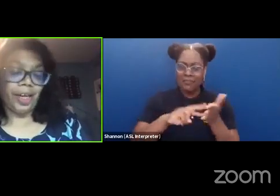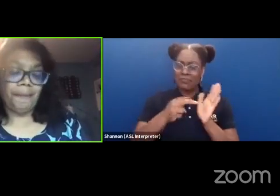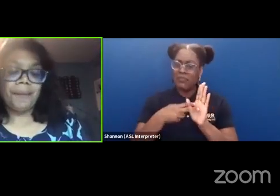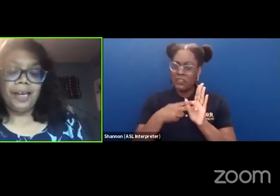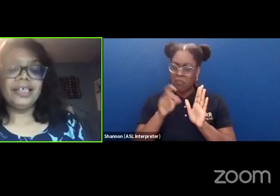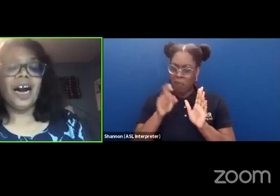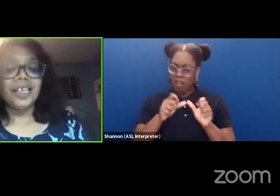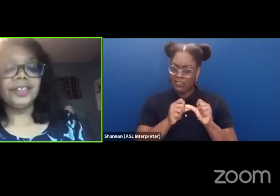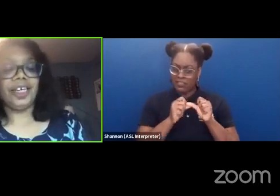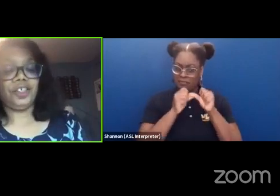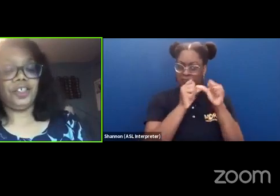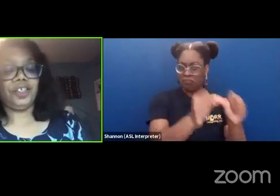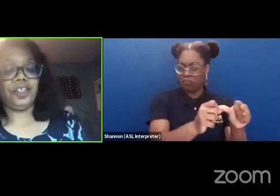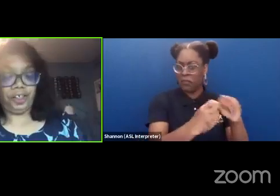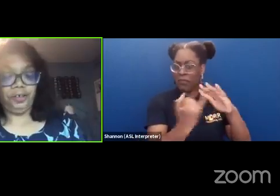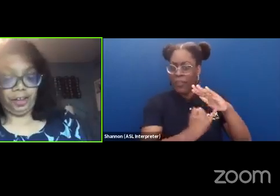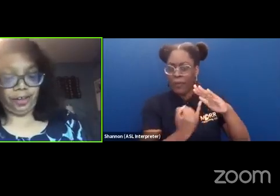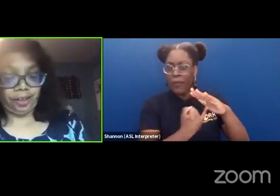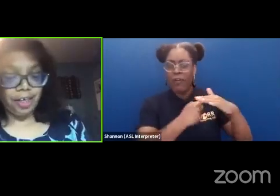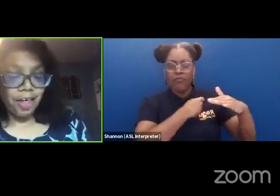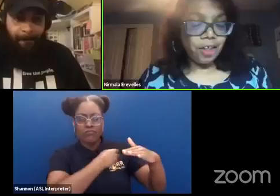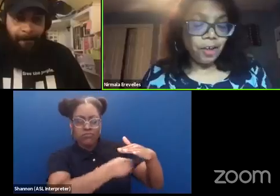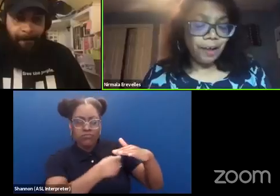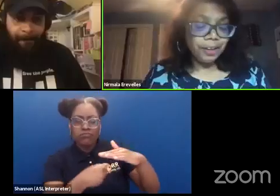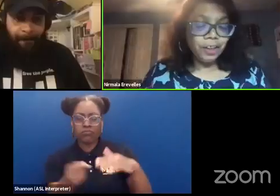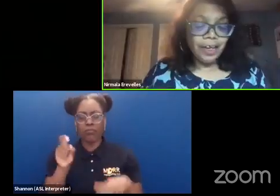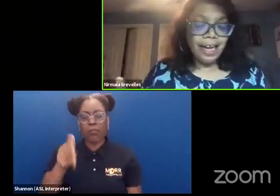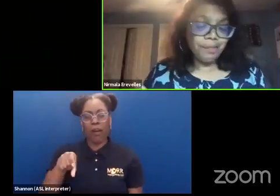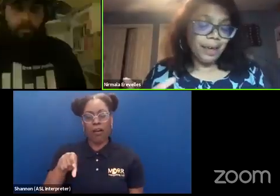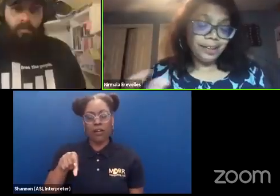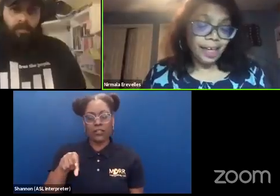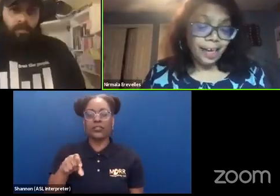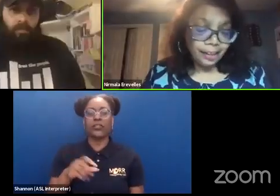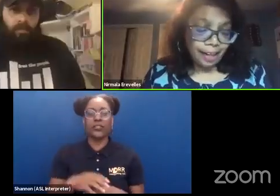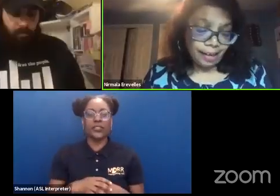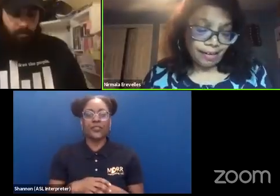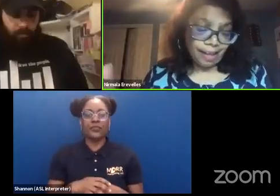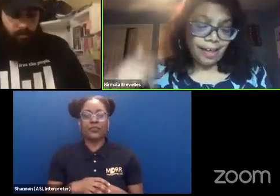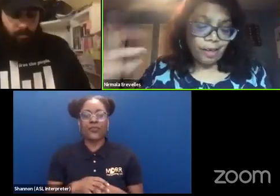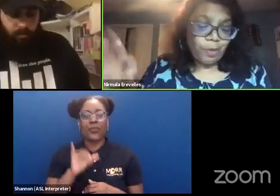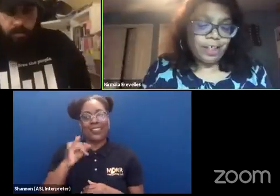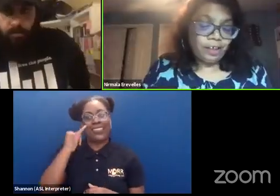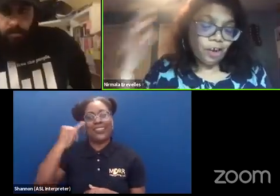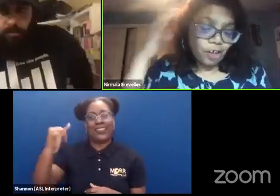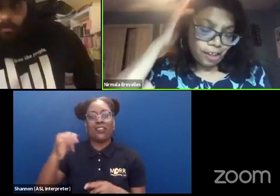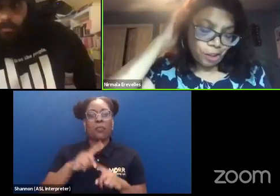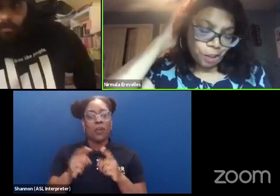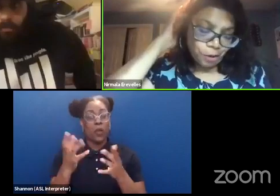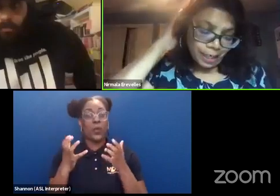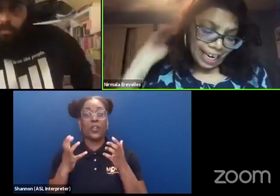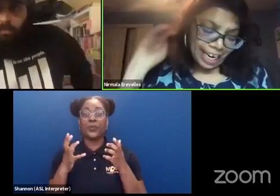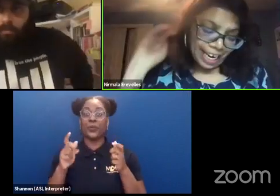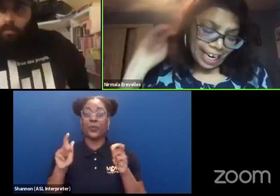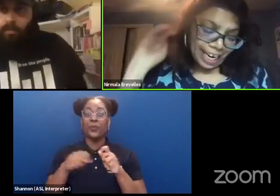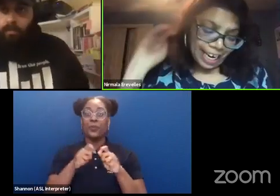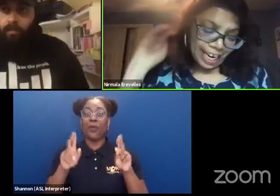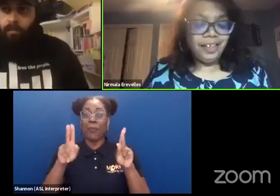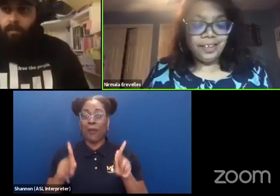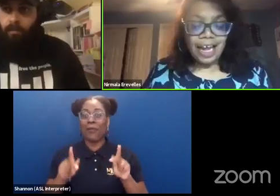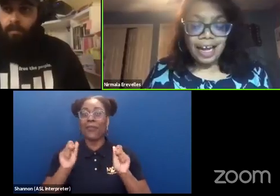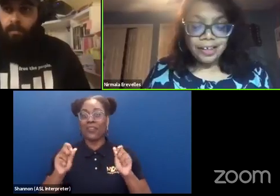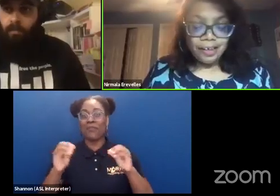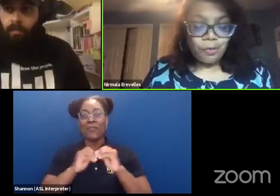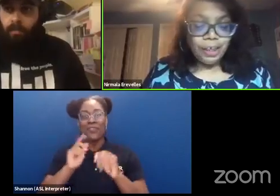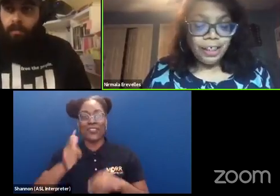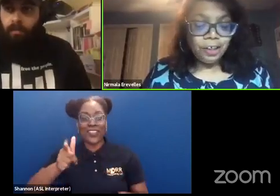people's incarceration in these units. So I was going to end by saying then that, and we can talk in the Q&A,